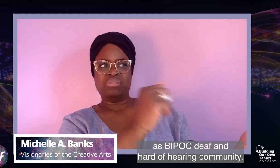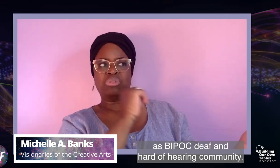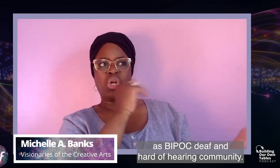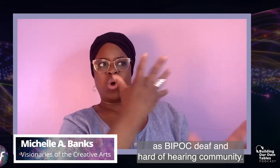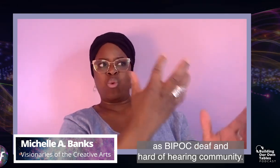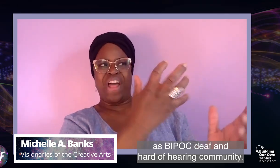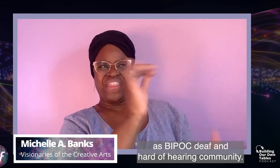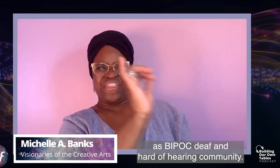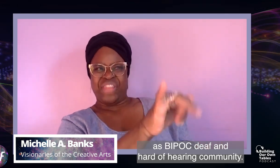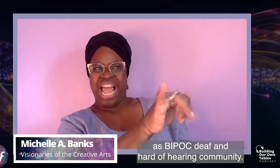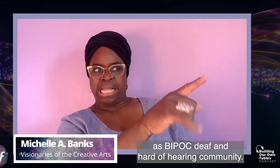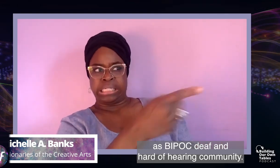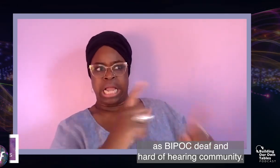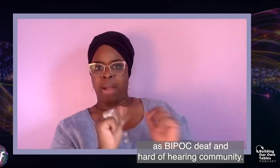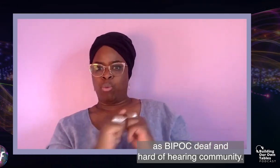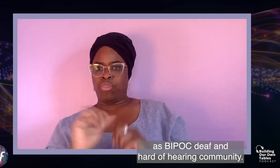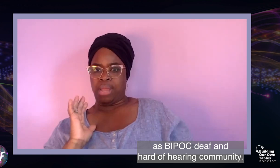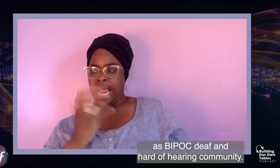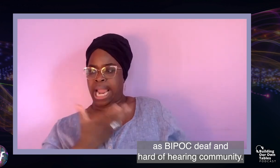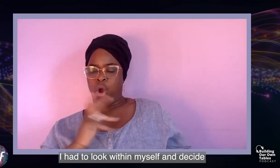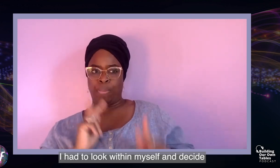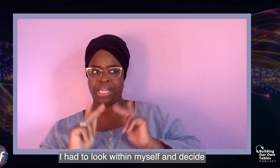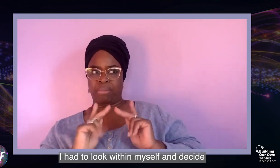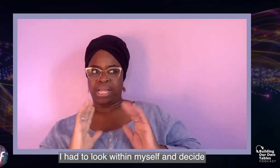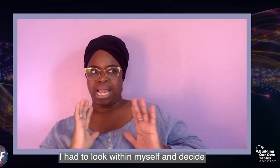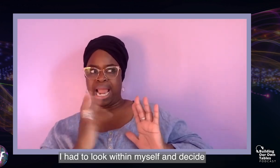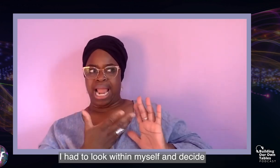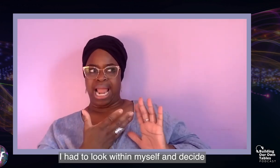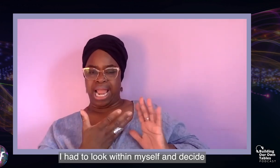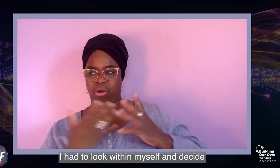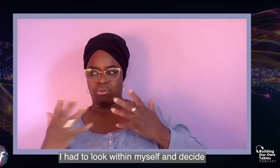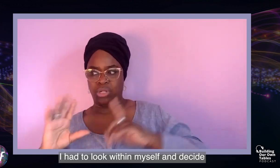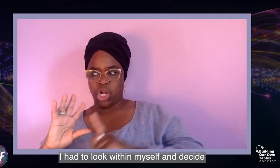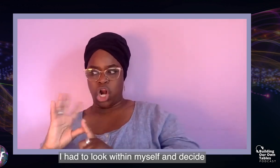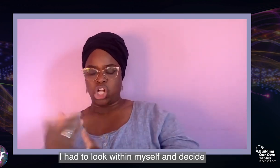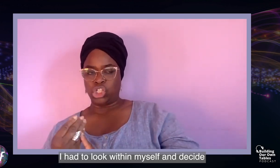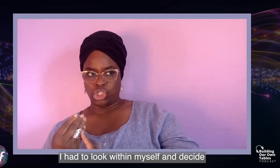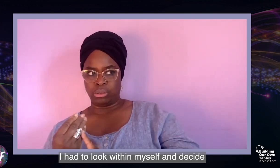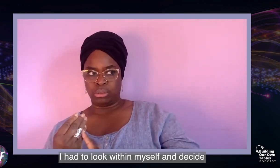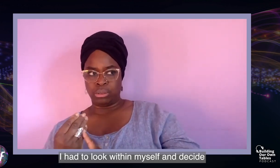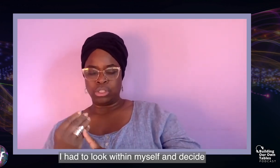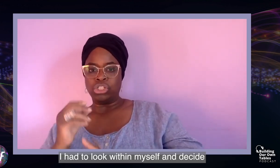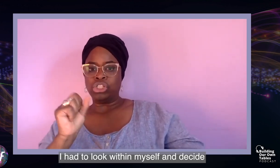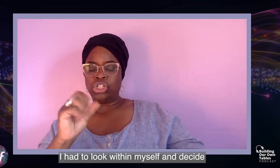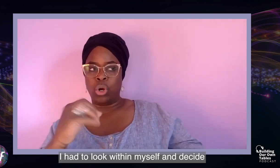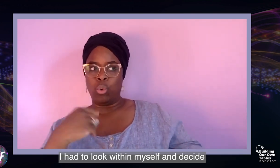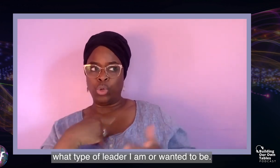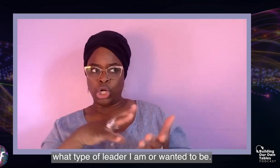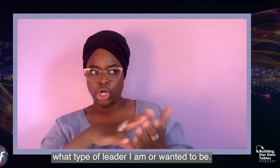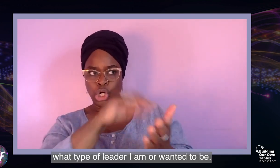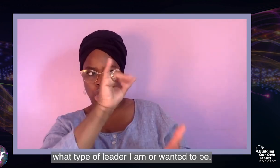as BIPOC, deaf, and hard of hearing community. I had to look within myself